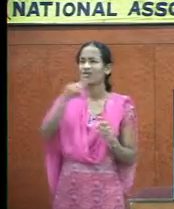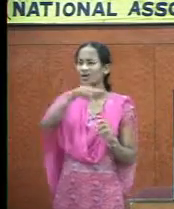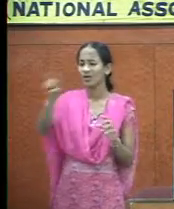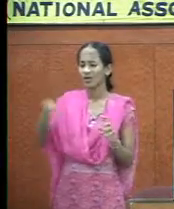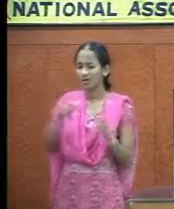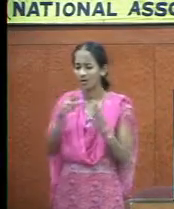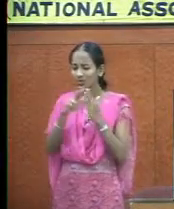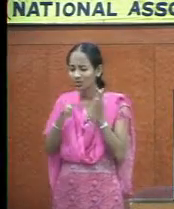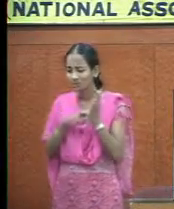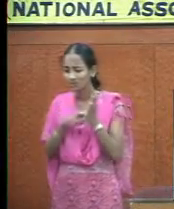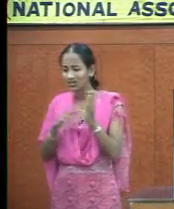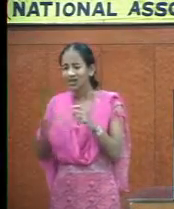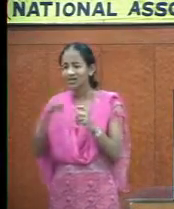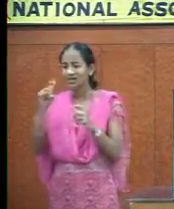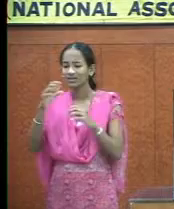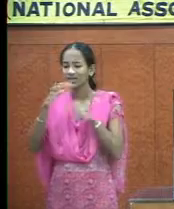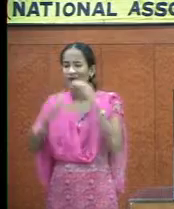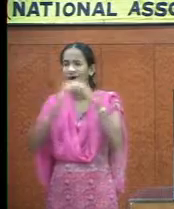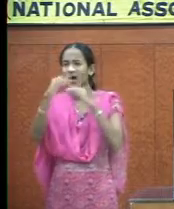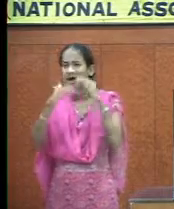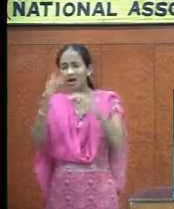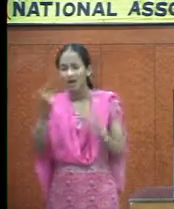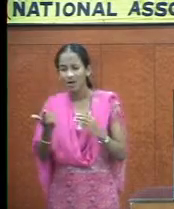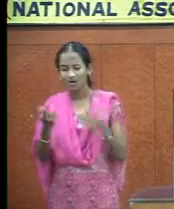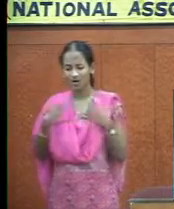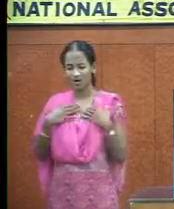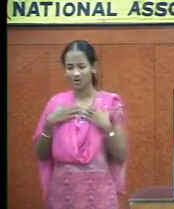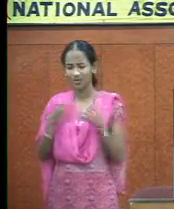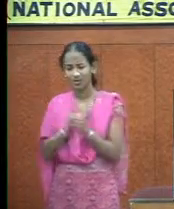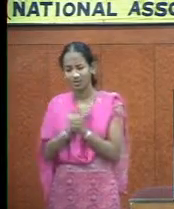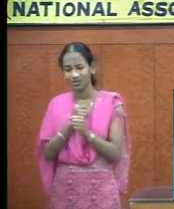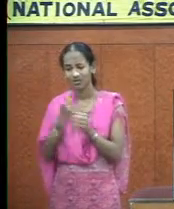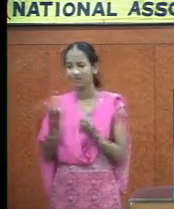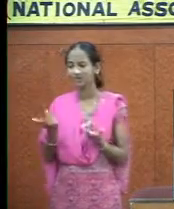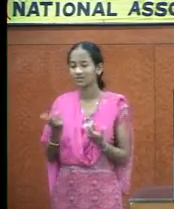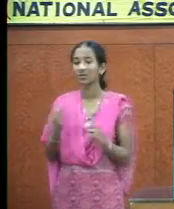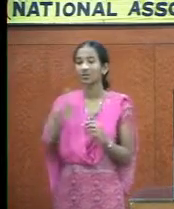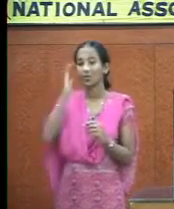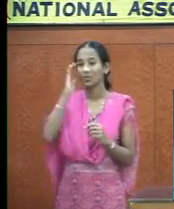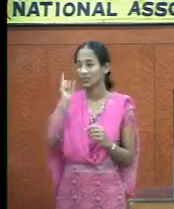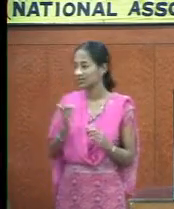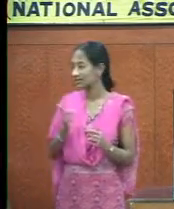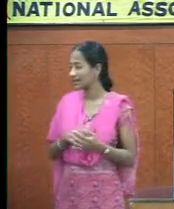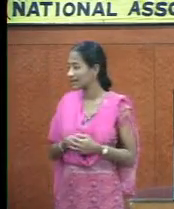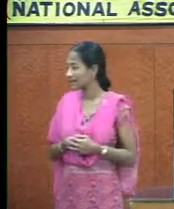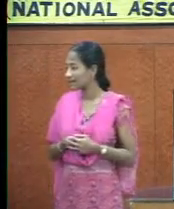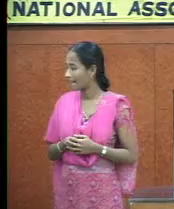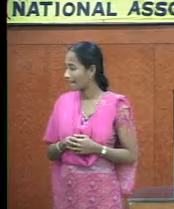and how we need to go about it, how it relates to me, to you, and to others.